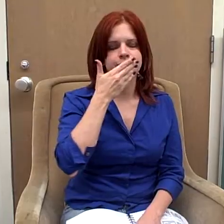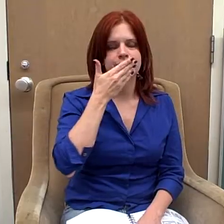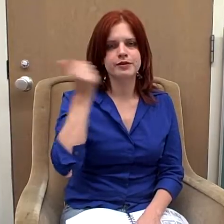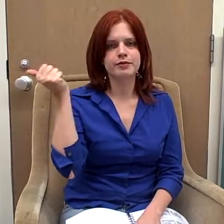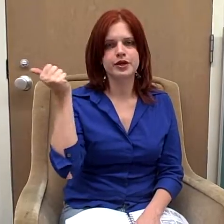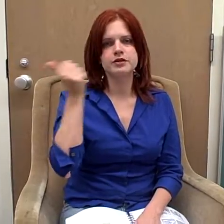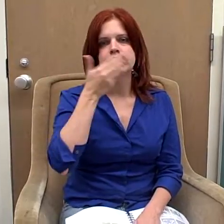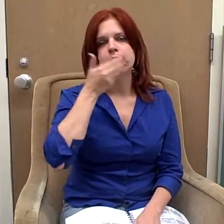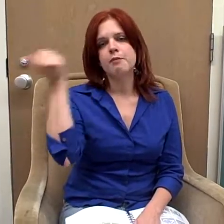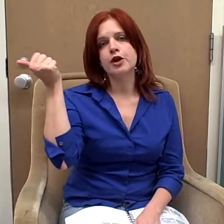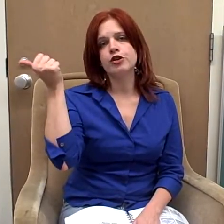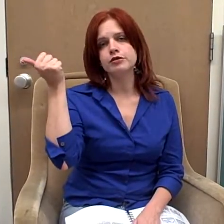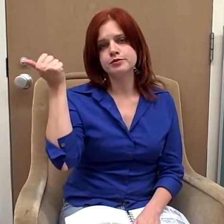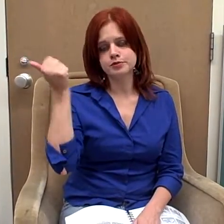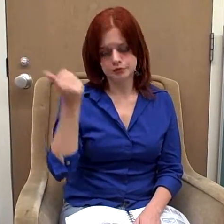bit, but better.